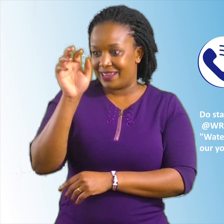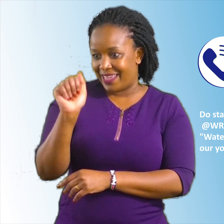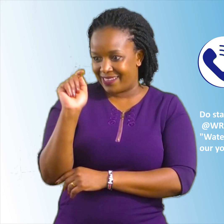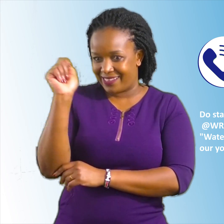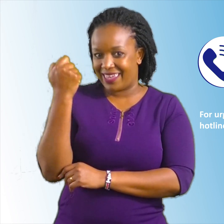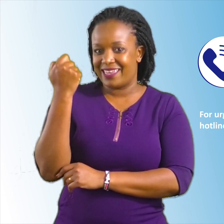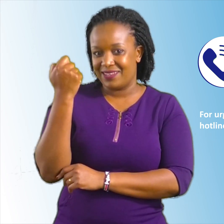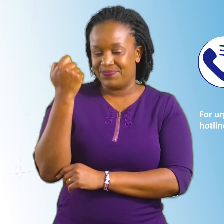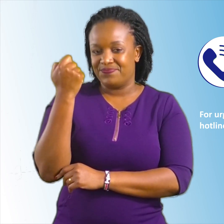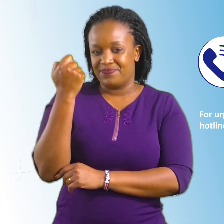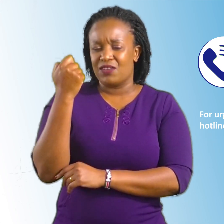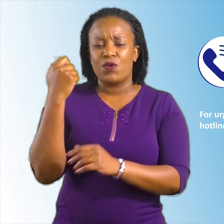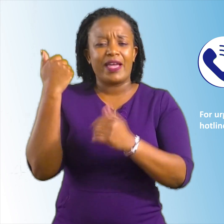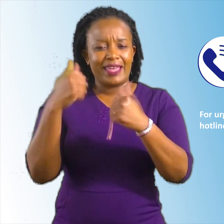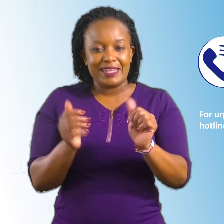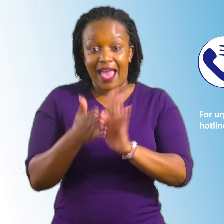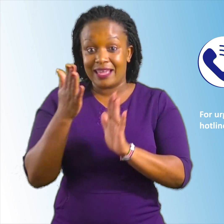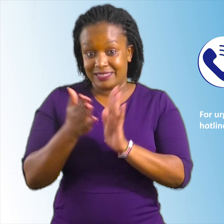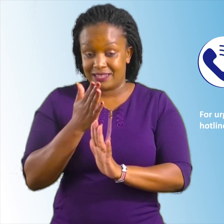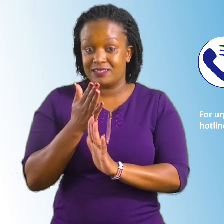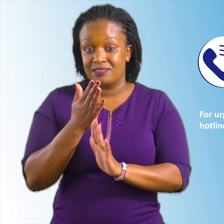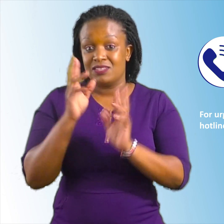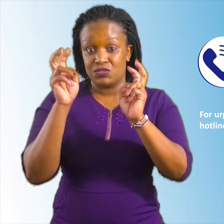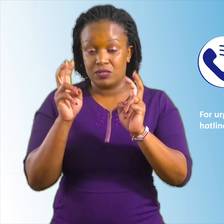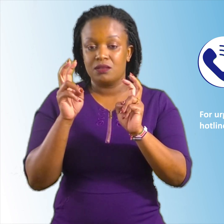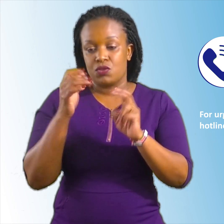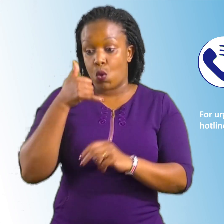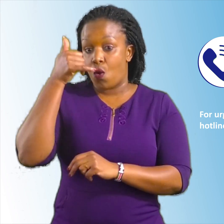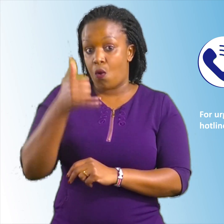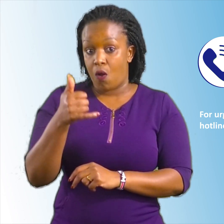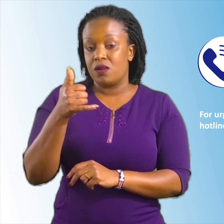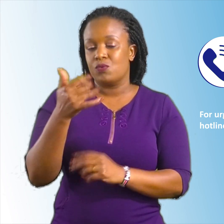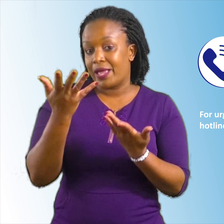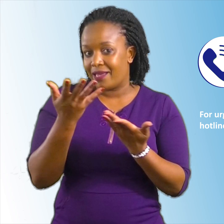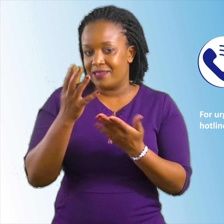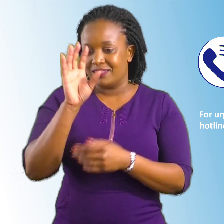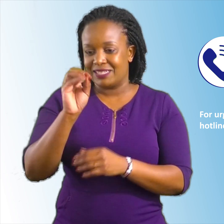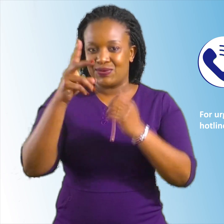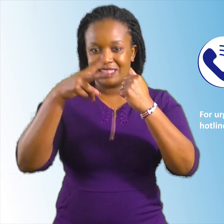WRA Kenya. For urgent matters, reach us on our emergency hotline at